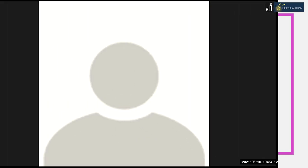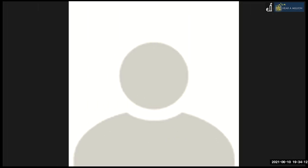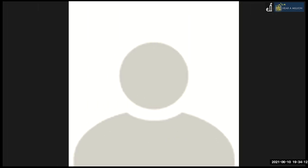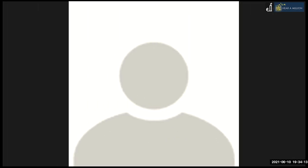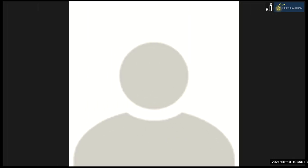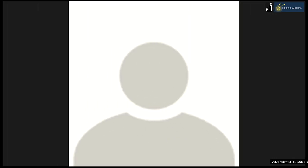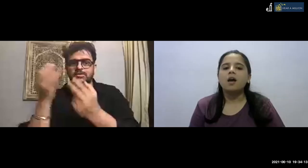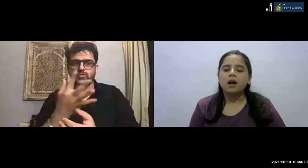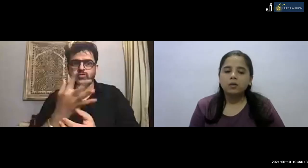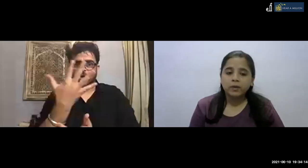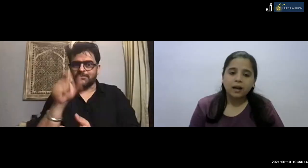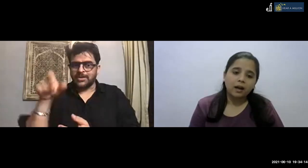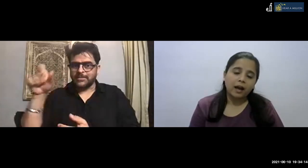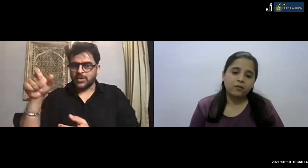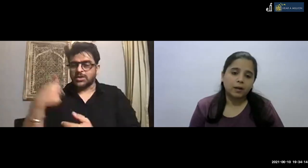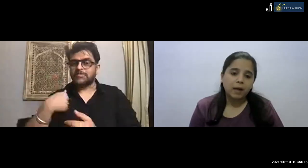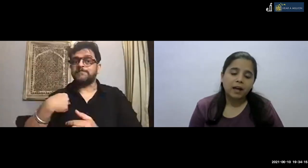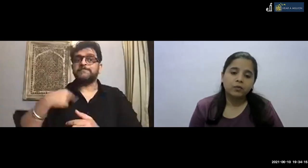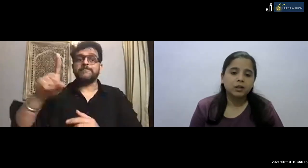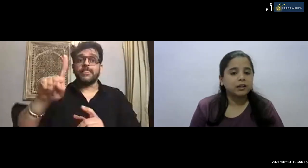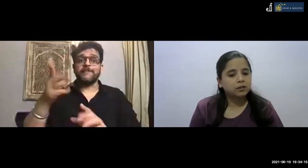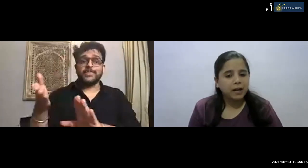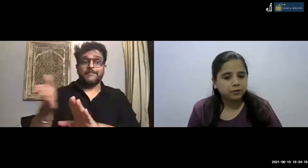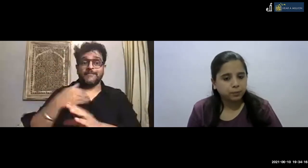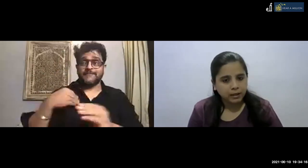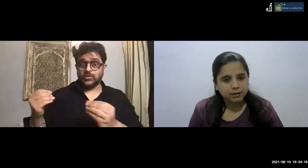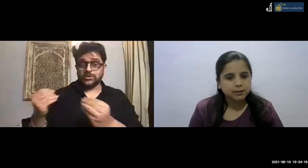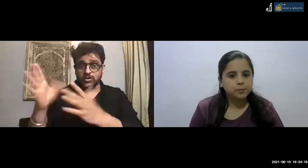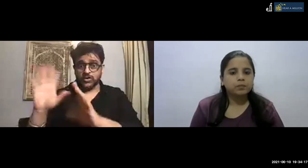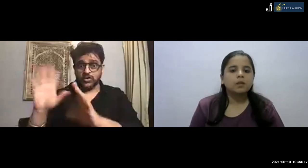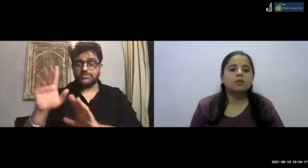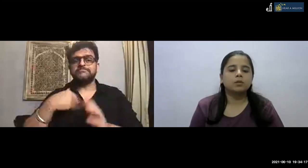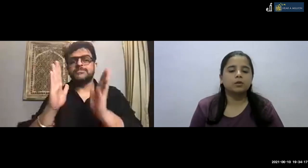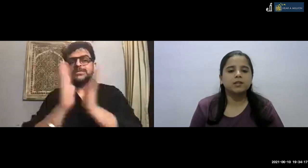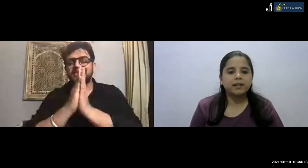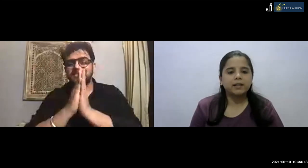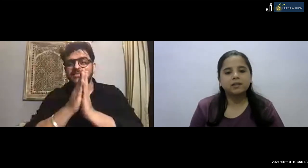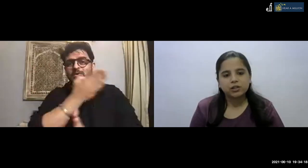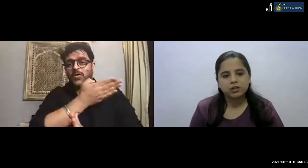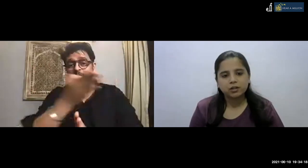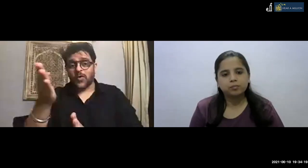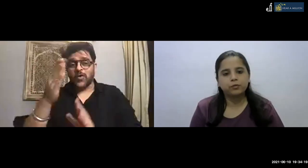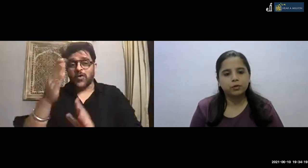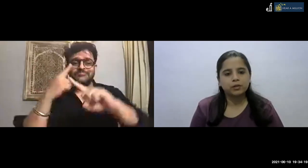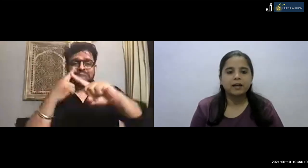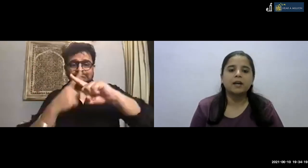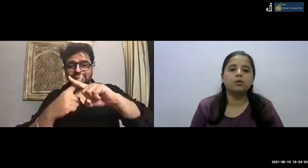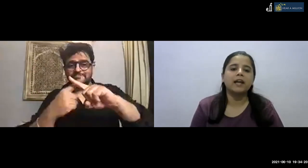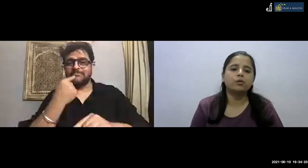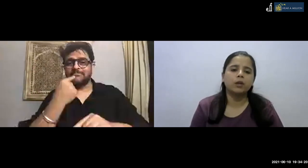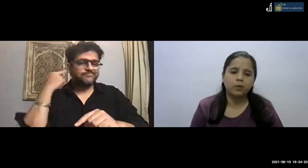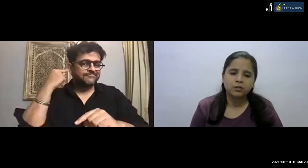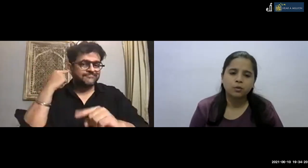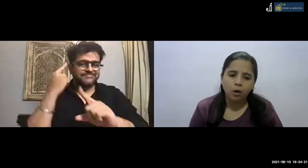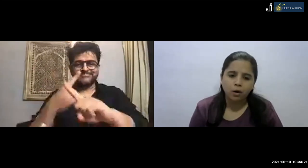people. So once again, we have come back with another 5 speakers. So starting this session, before that, I would